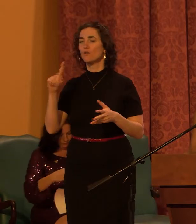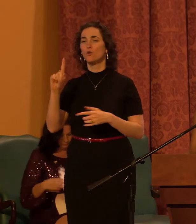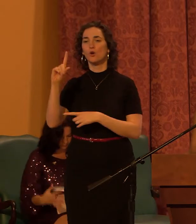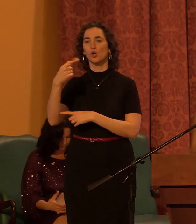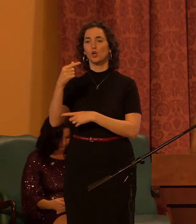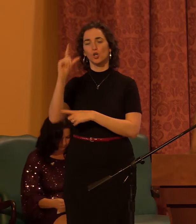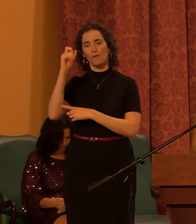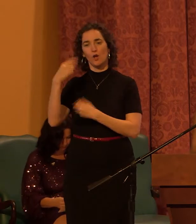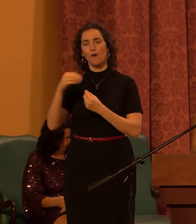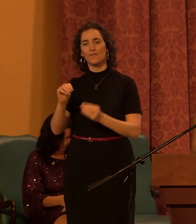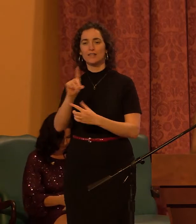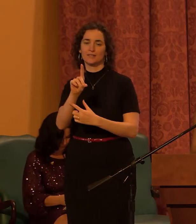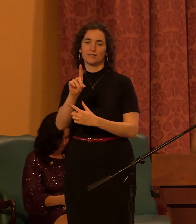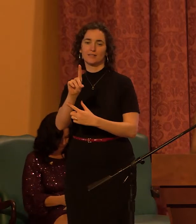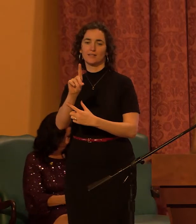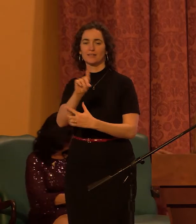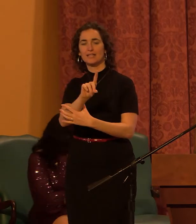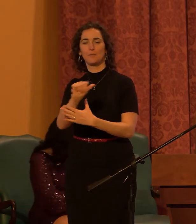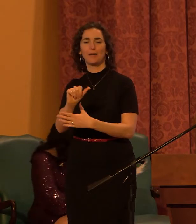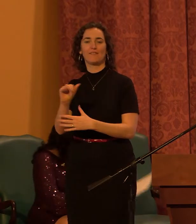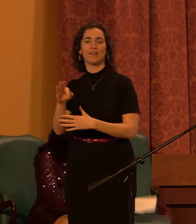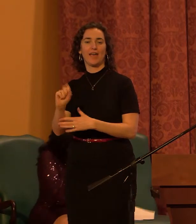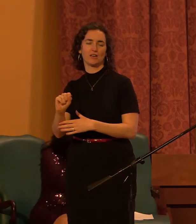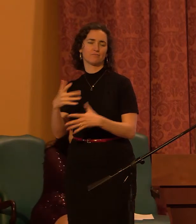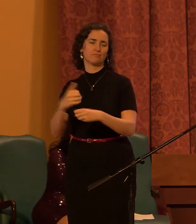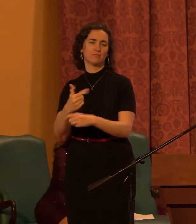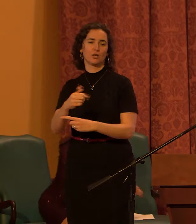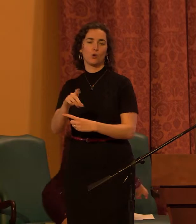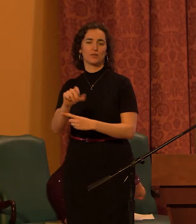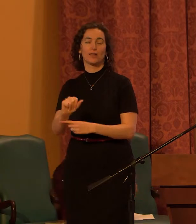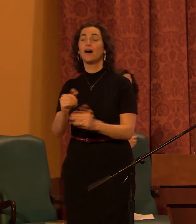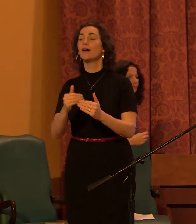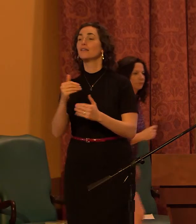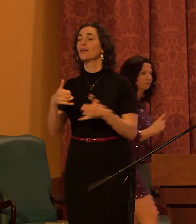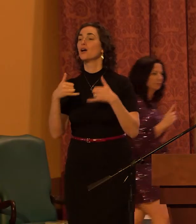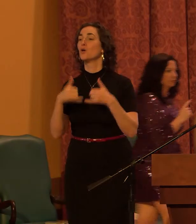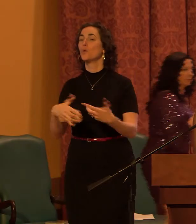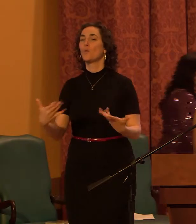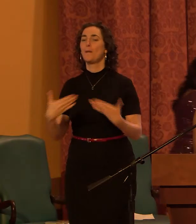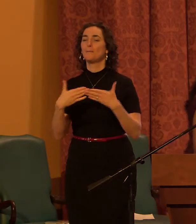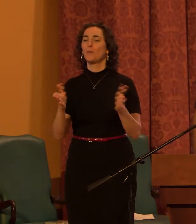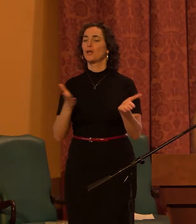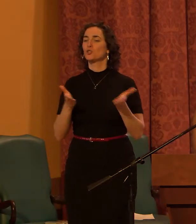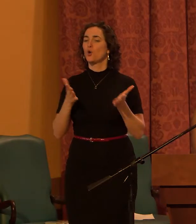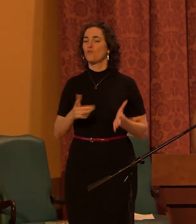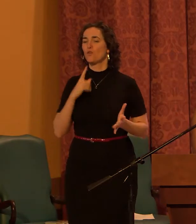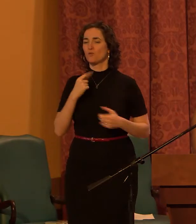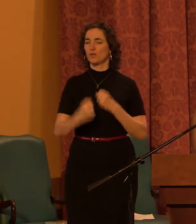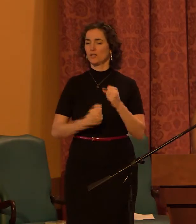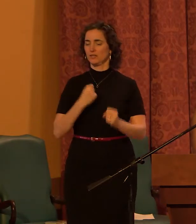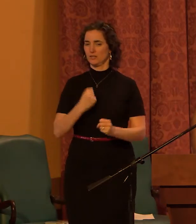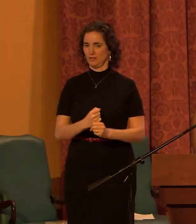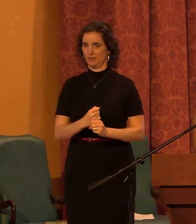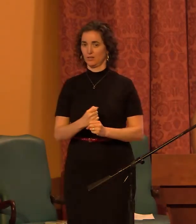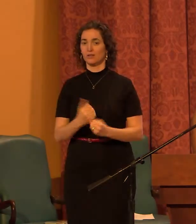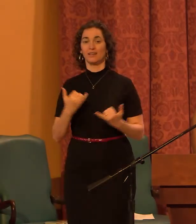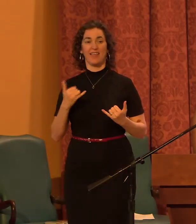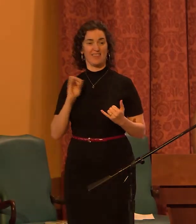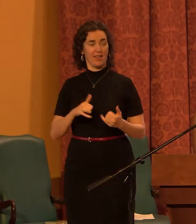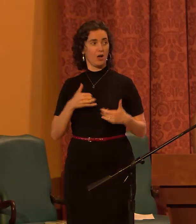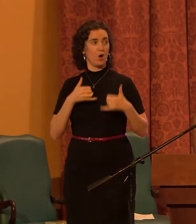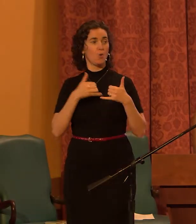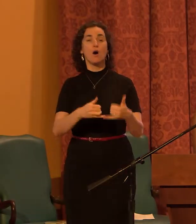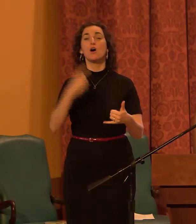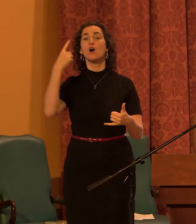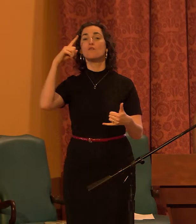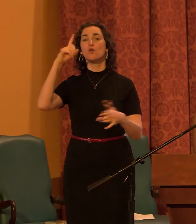Governor's Office of Disability Affairs. The next award is the Public Servant of the Year Award. This award is